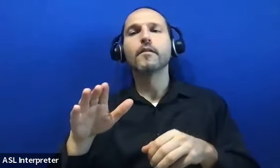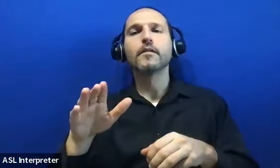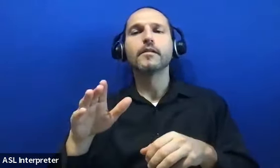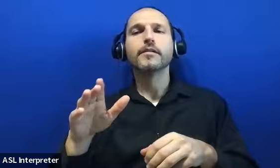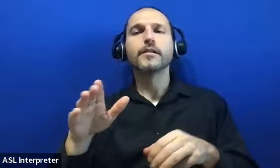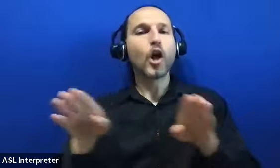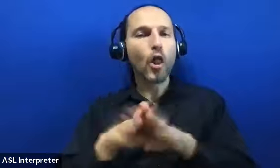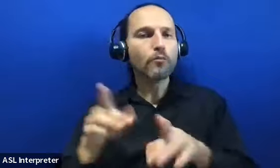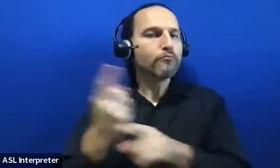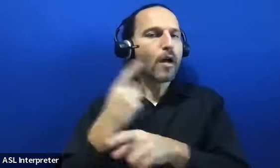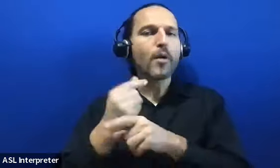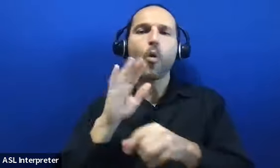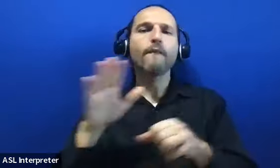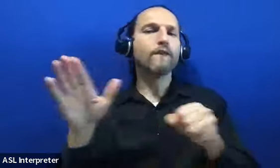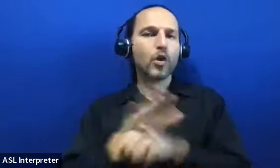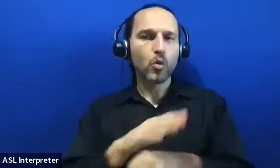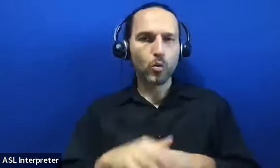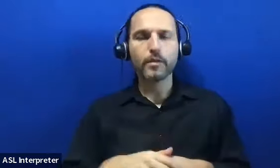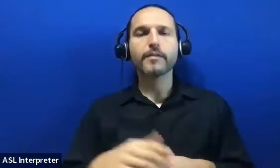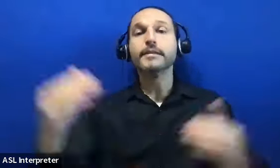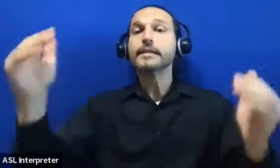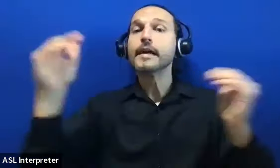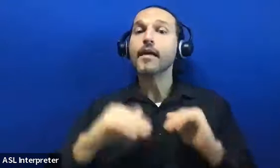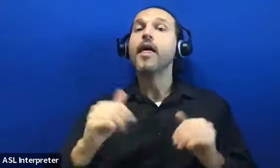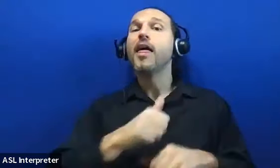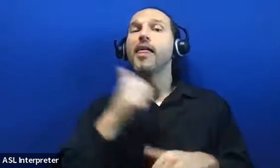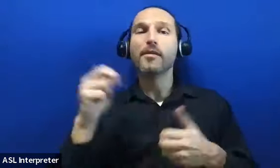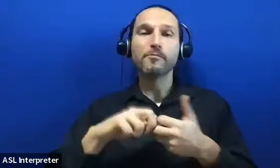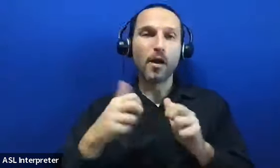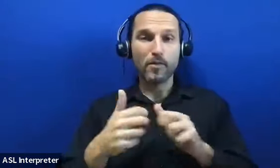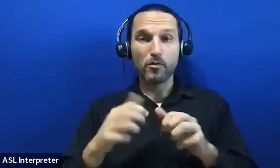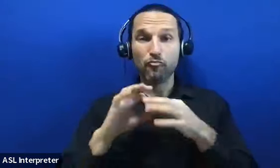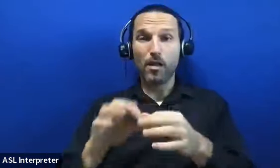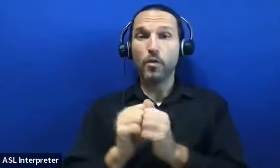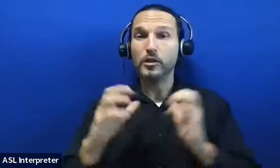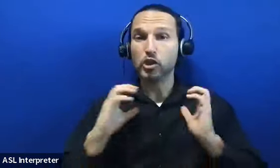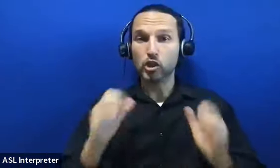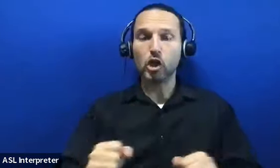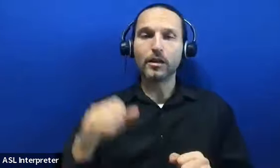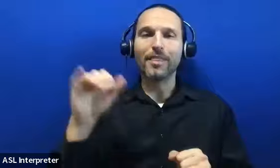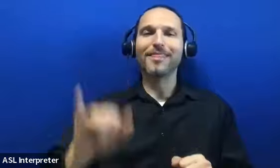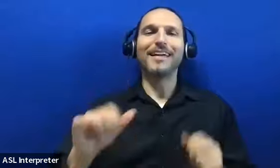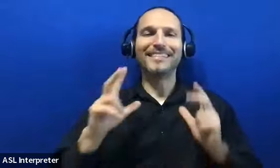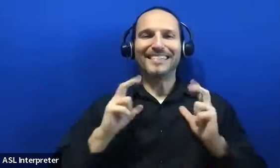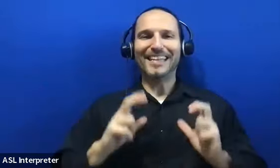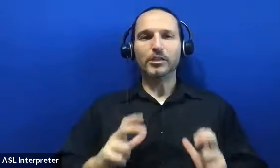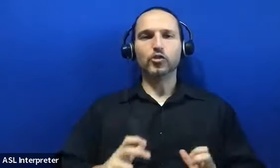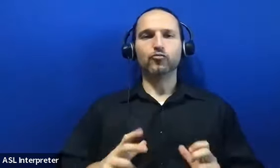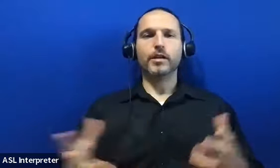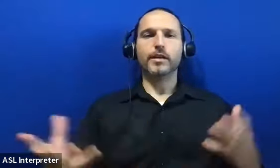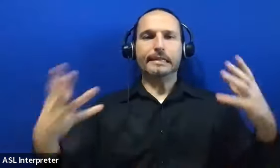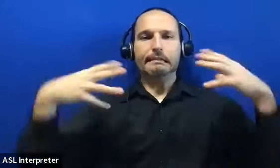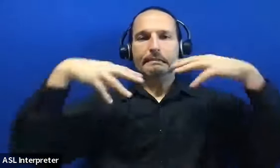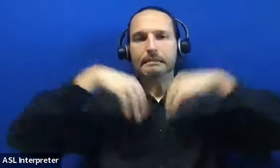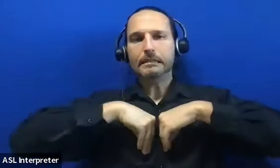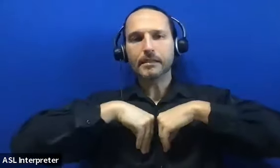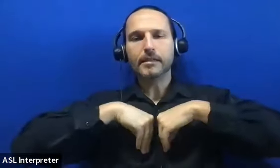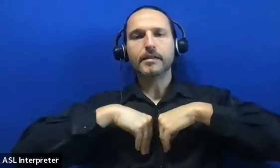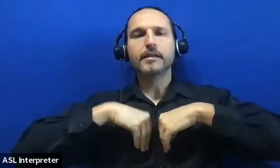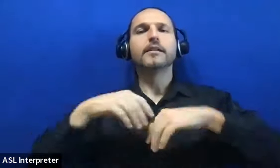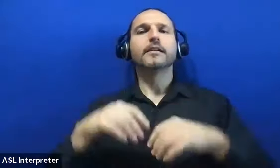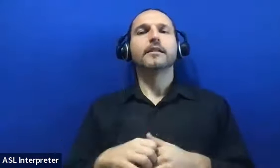skills. Number 3, a common problem in charge is sensory integration. And what is